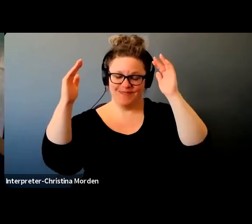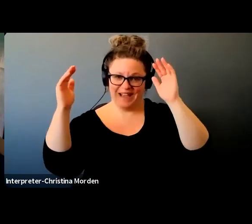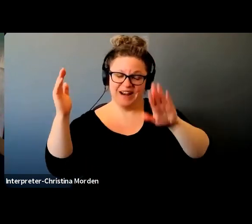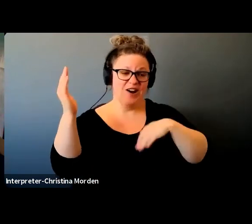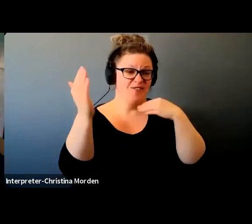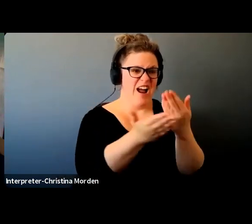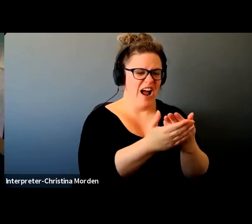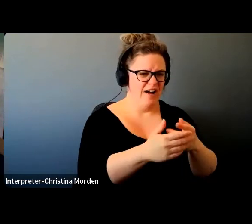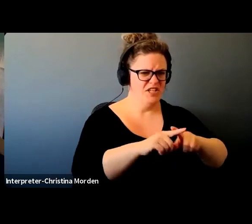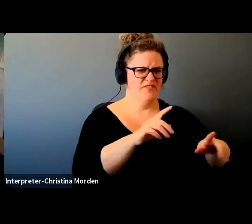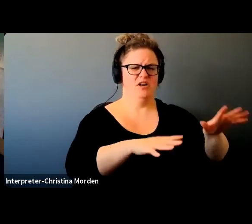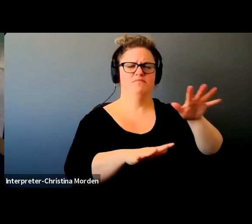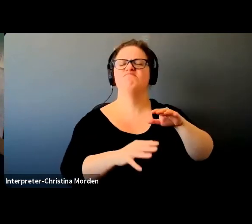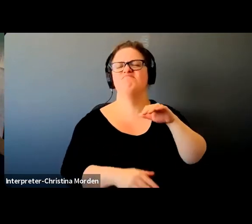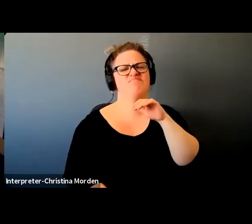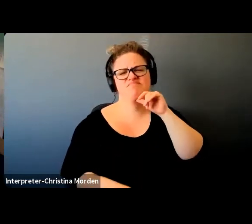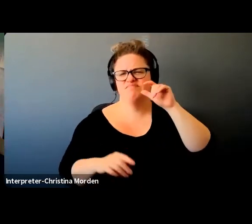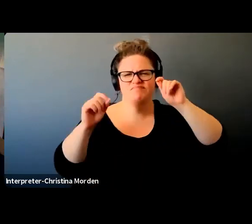be.